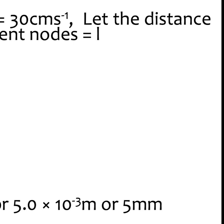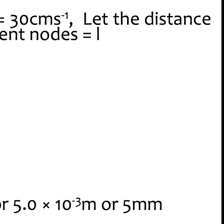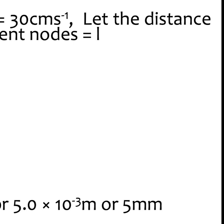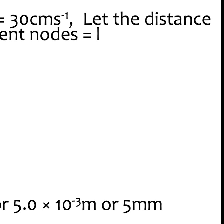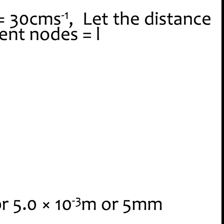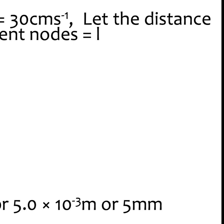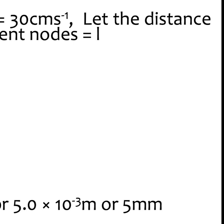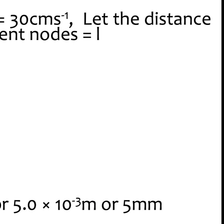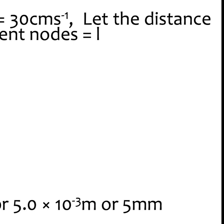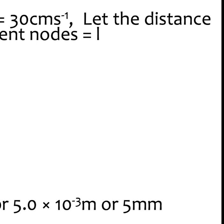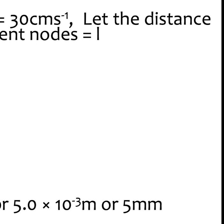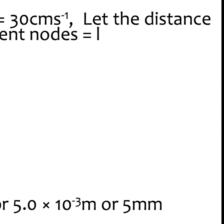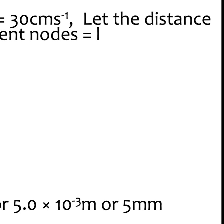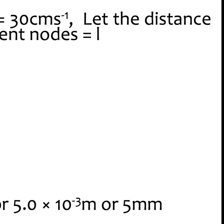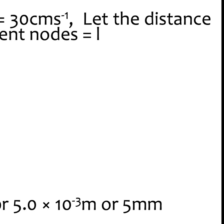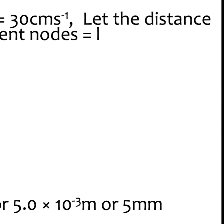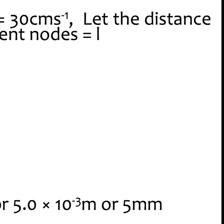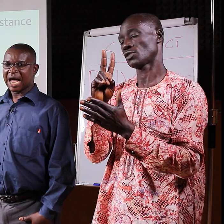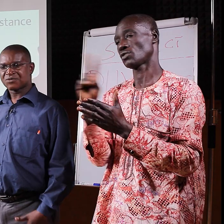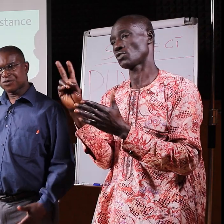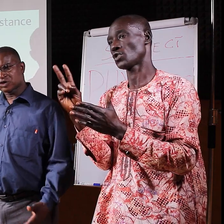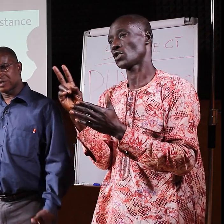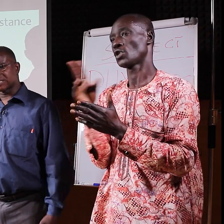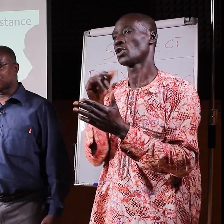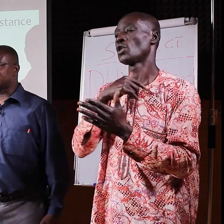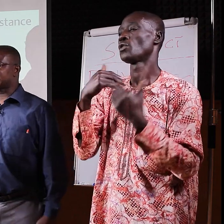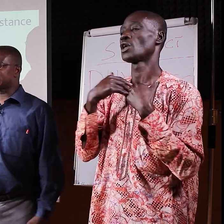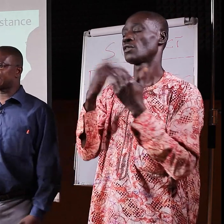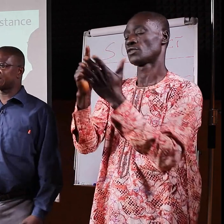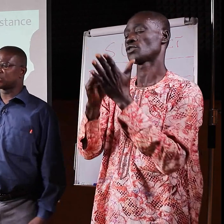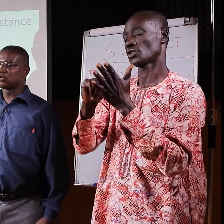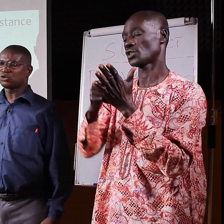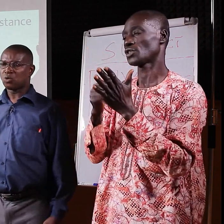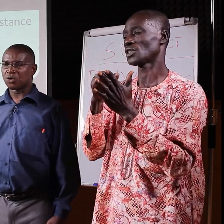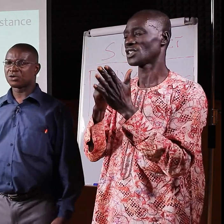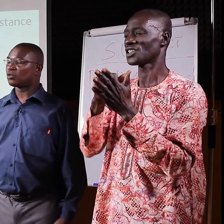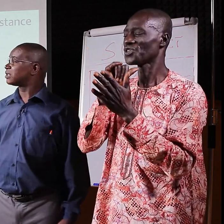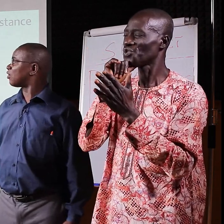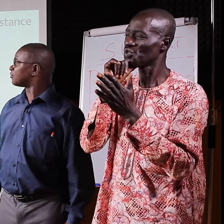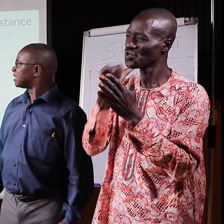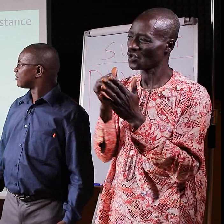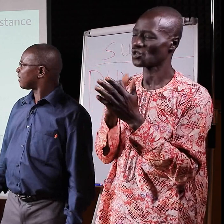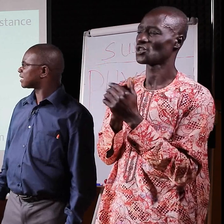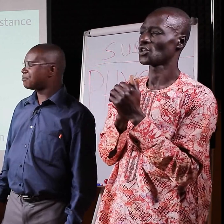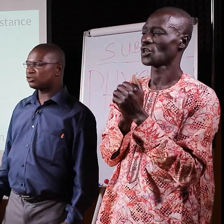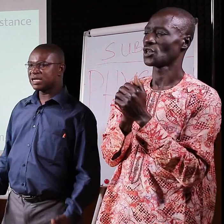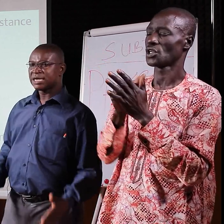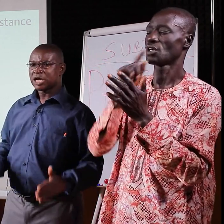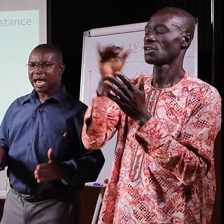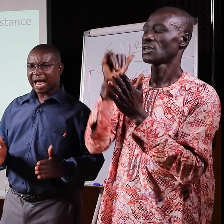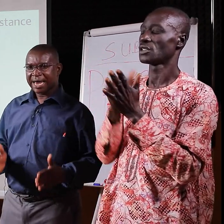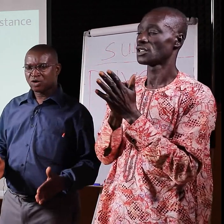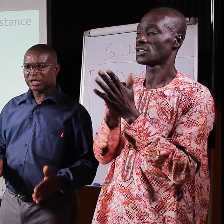between the two adjacent nodes to be L. And we've also discussed this, that it is noteworthy of the fact that